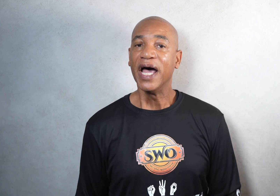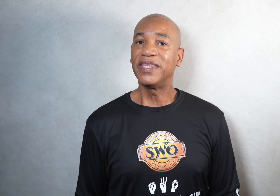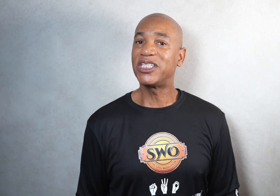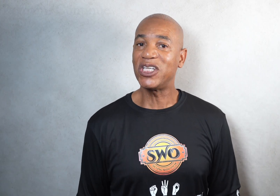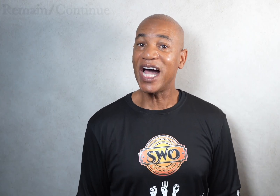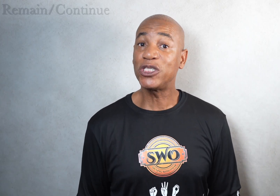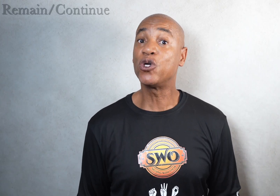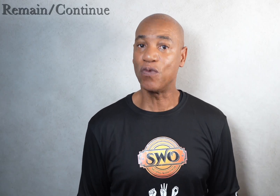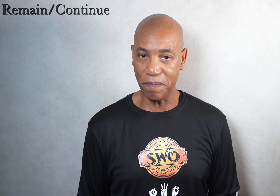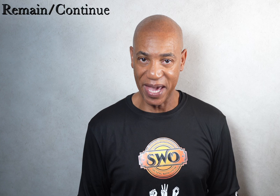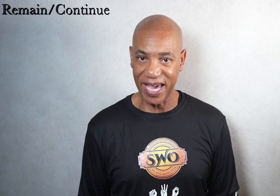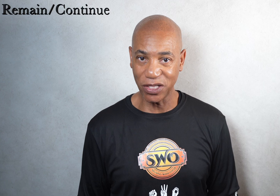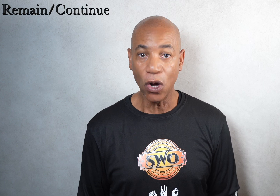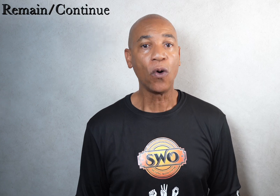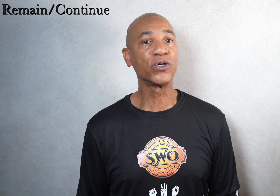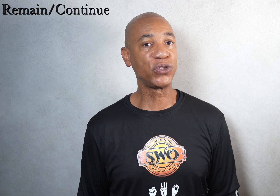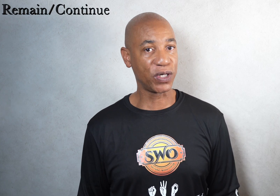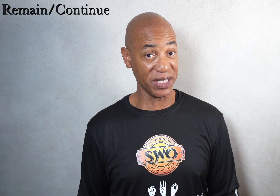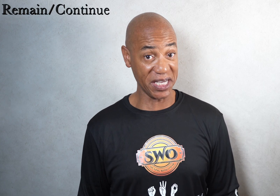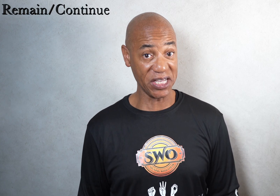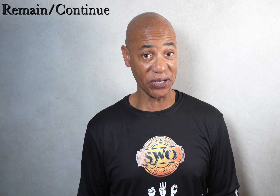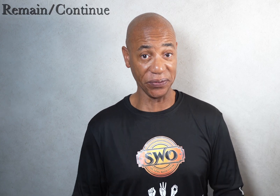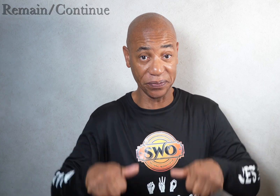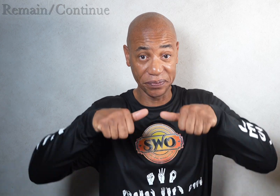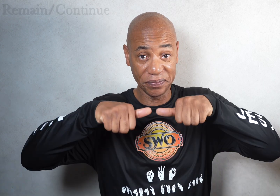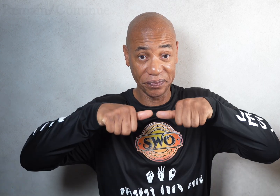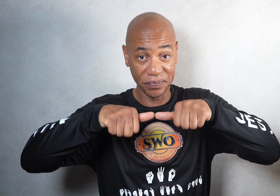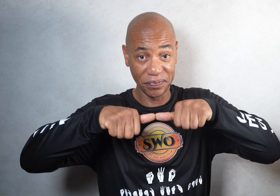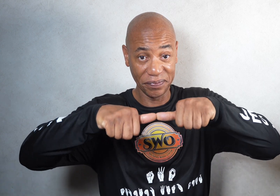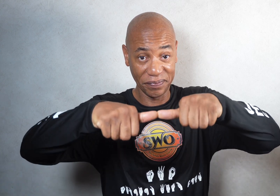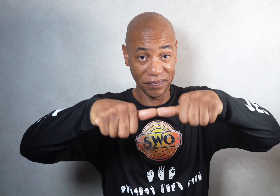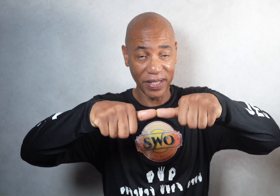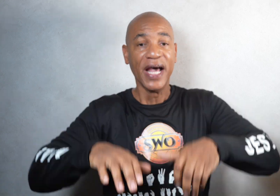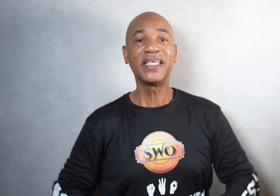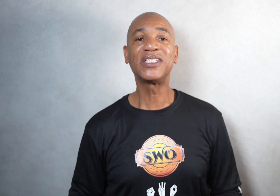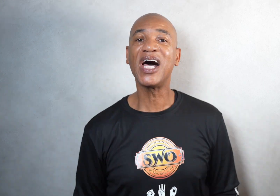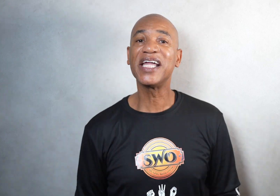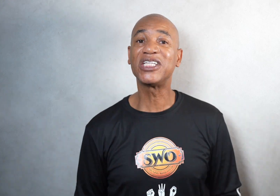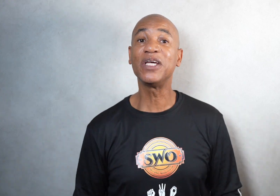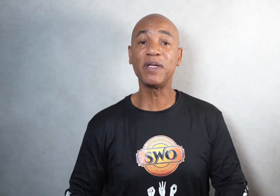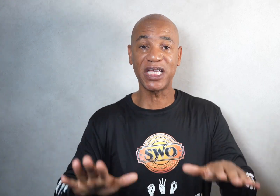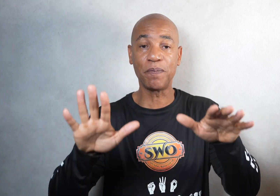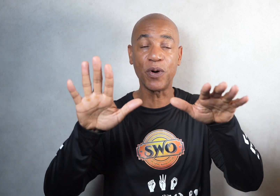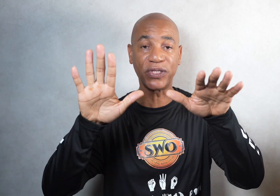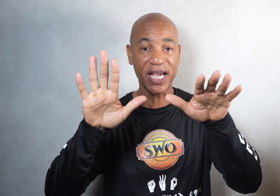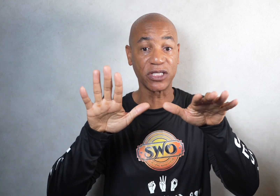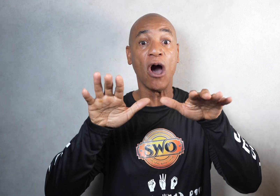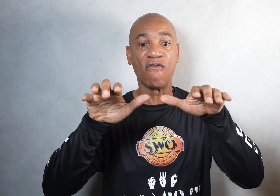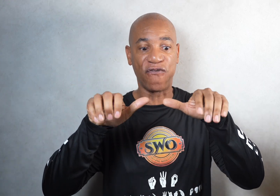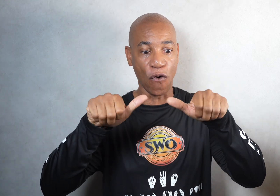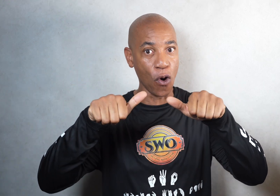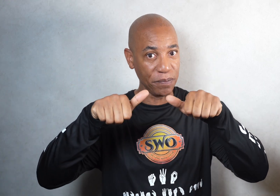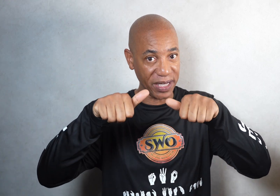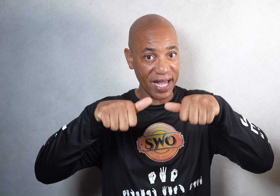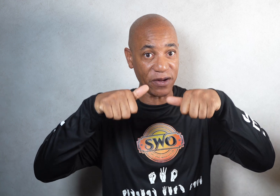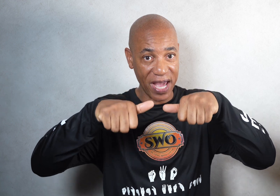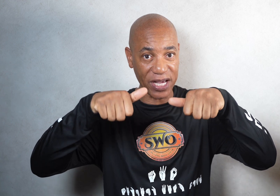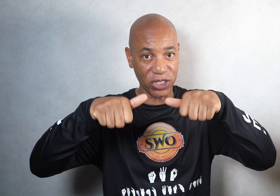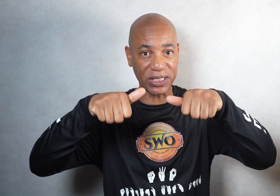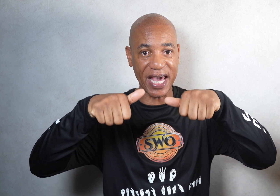The sign to remain or to continue. The sign is simply take both hands, form the letter A just like